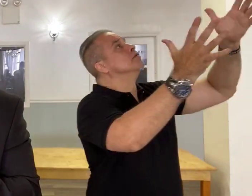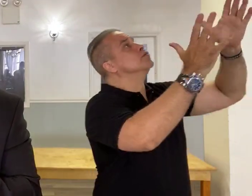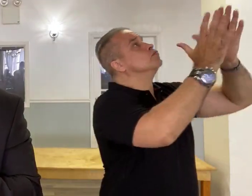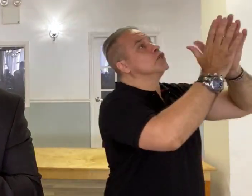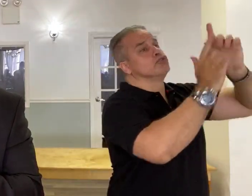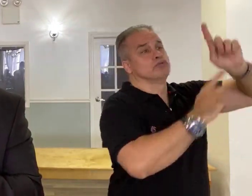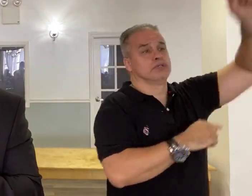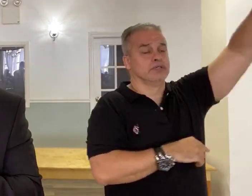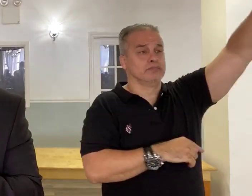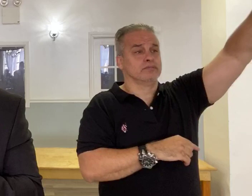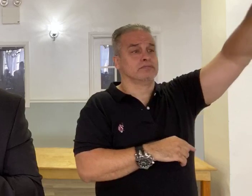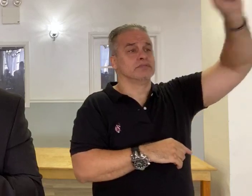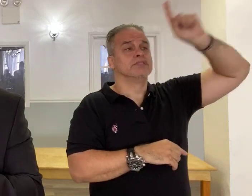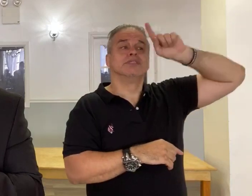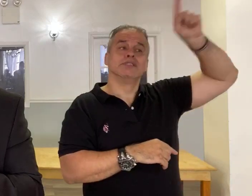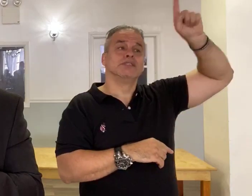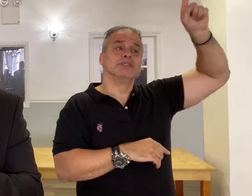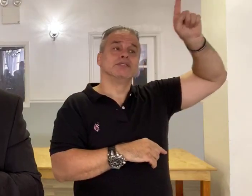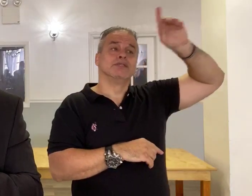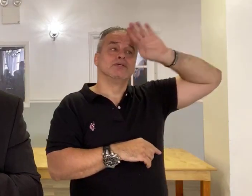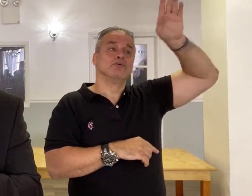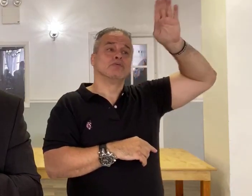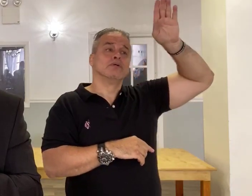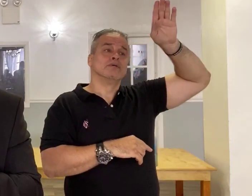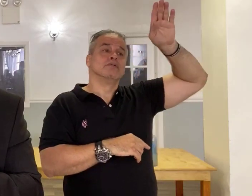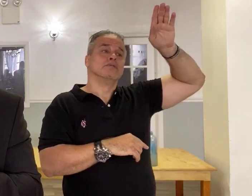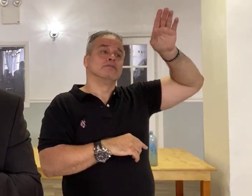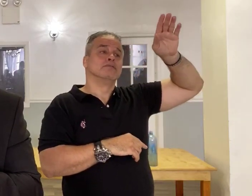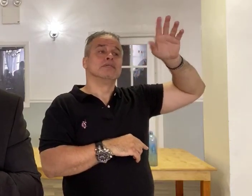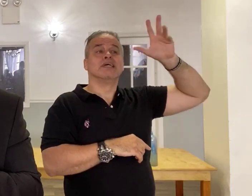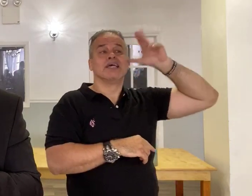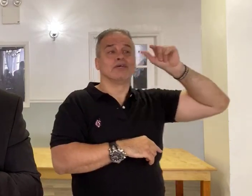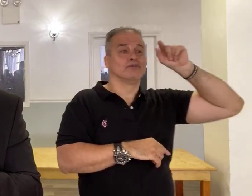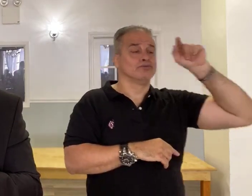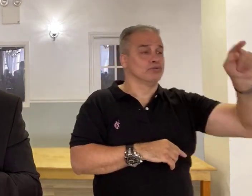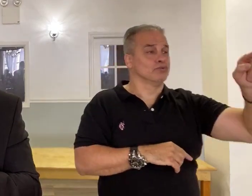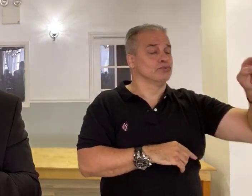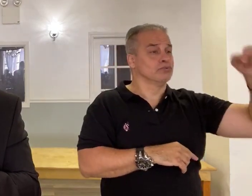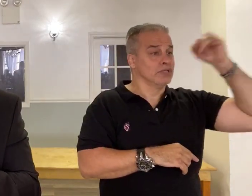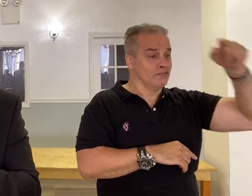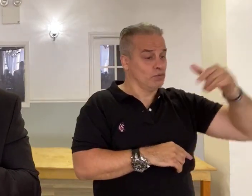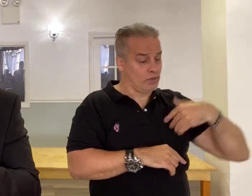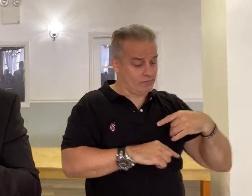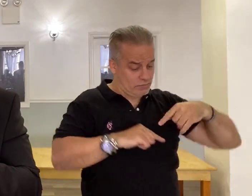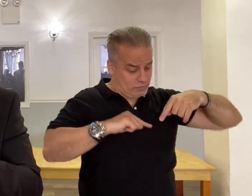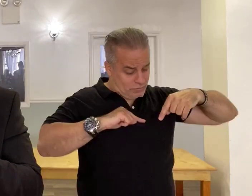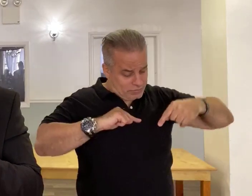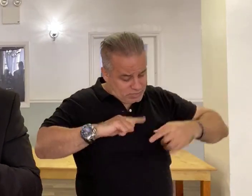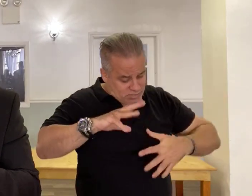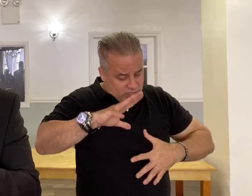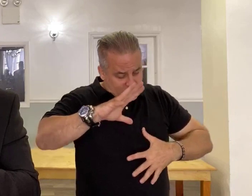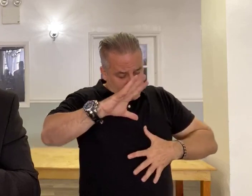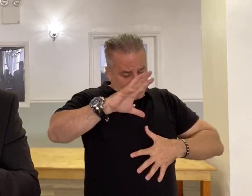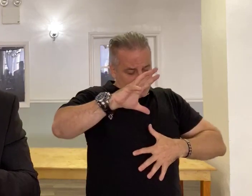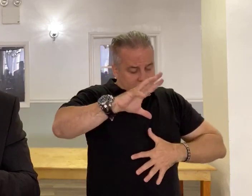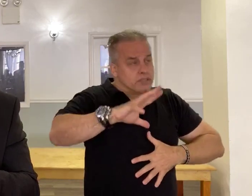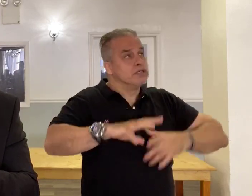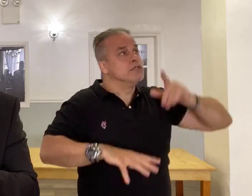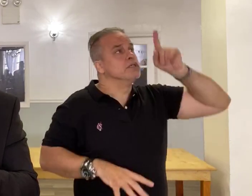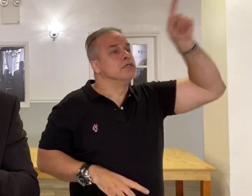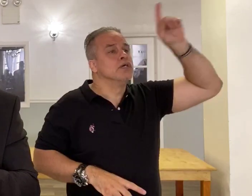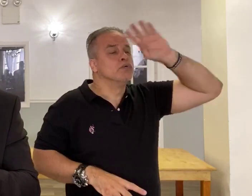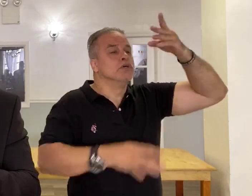him, he will hear you. If you are hurting, he will heal